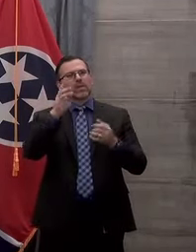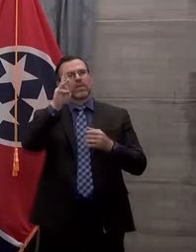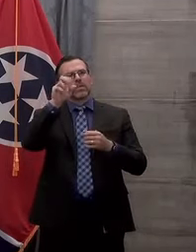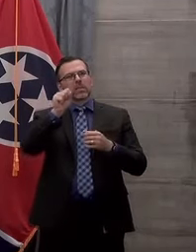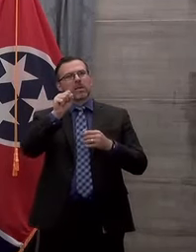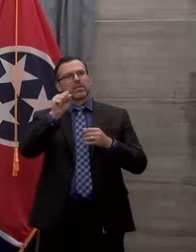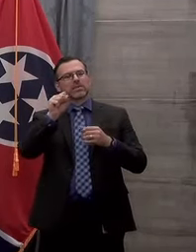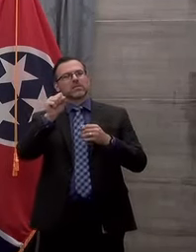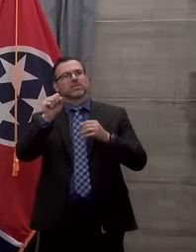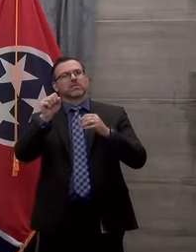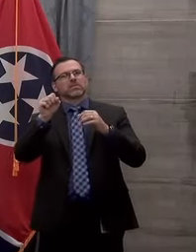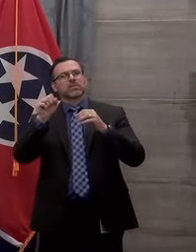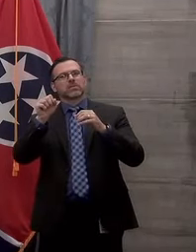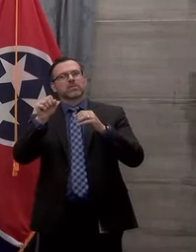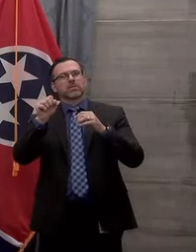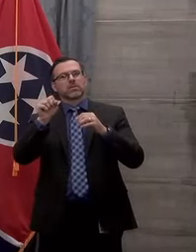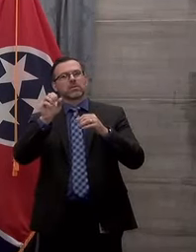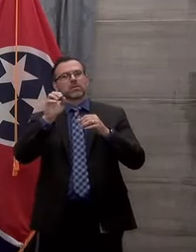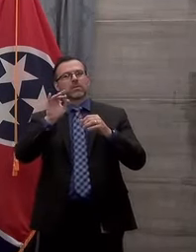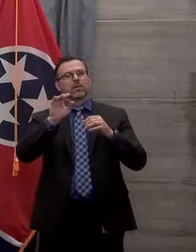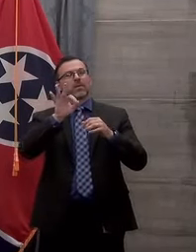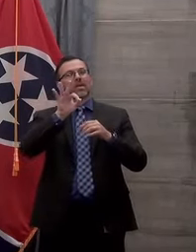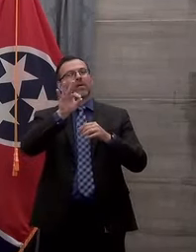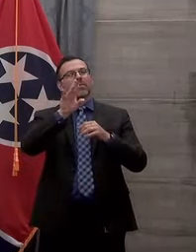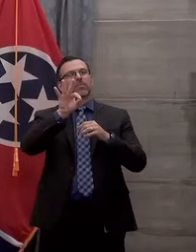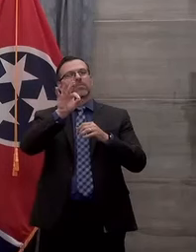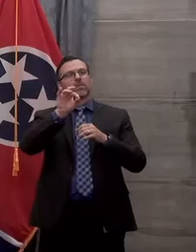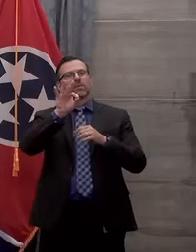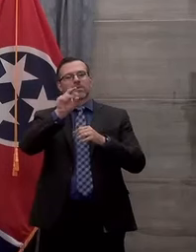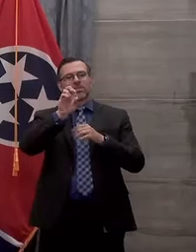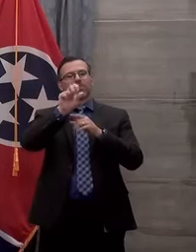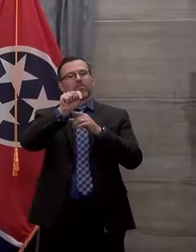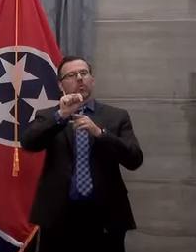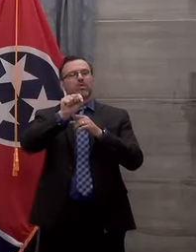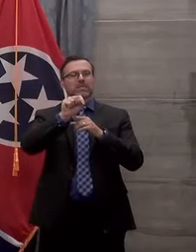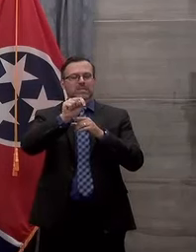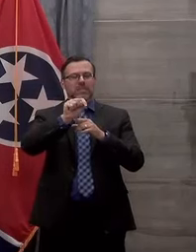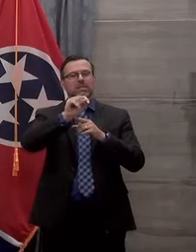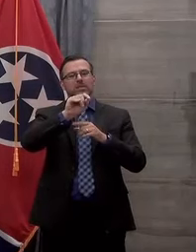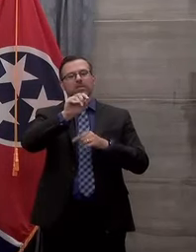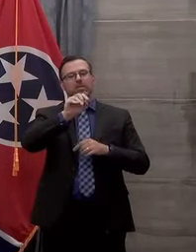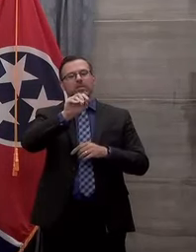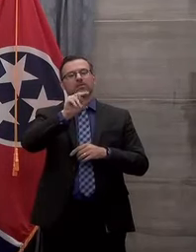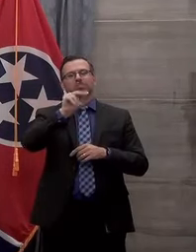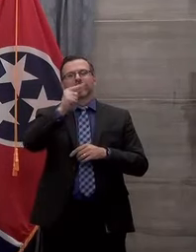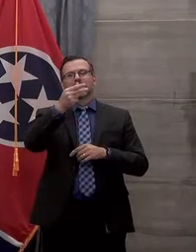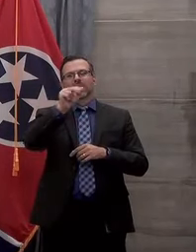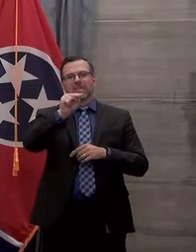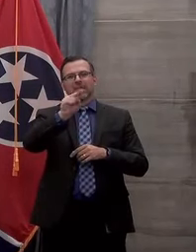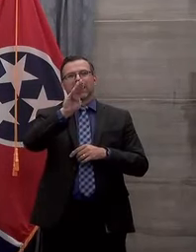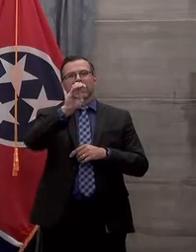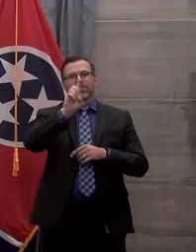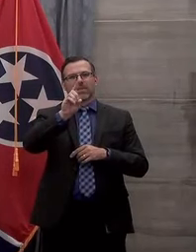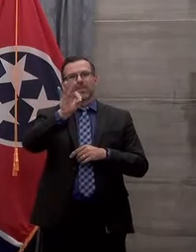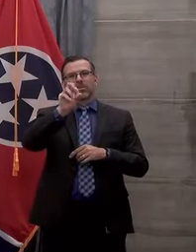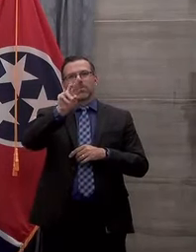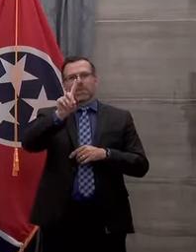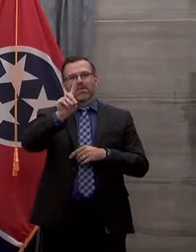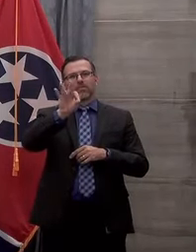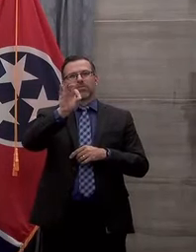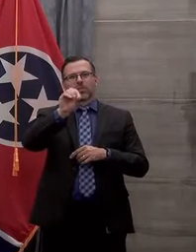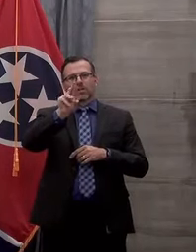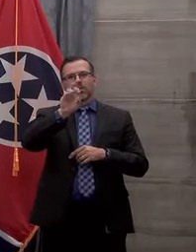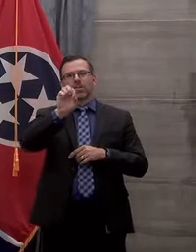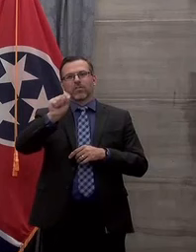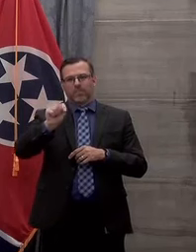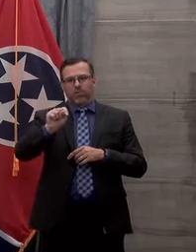you ready to call for the forest bus to come down at this point? Yeah, you know, I've spoken on that issue before, as you have.